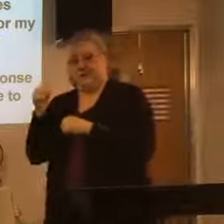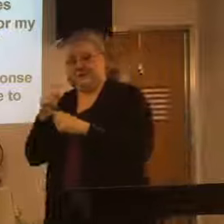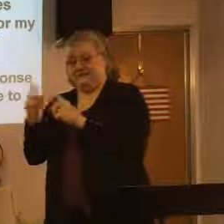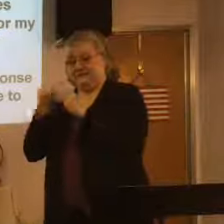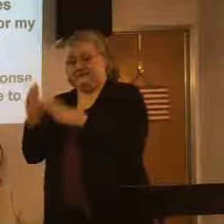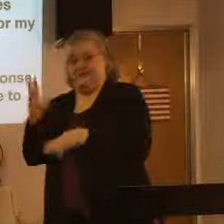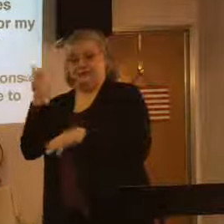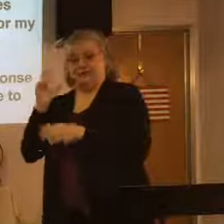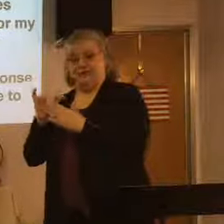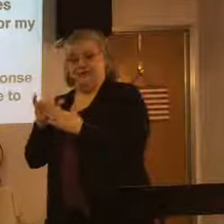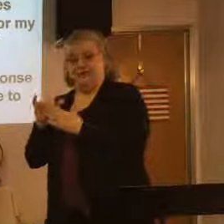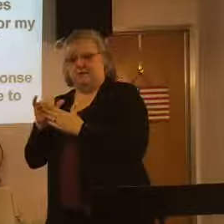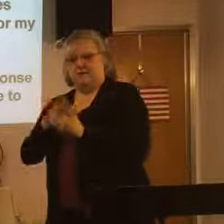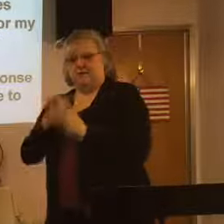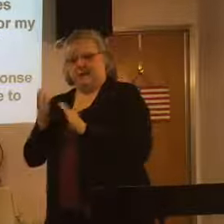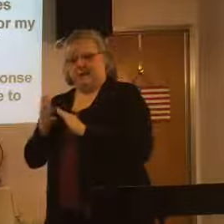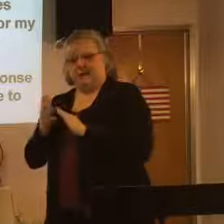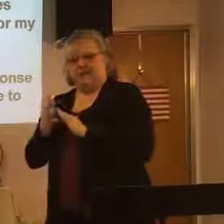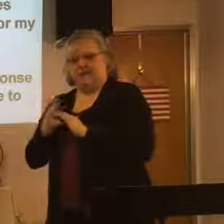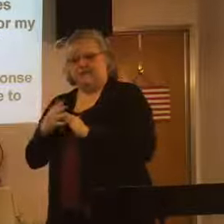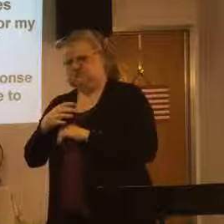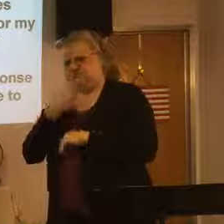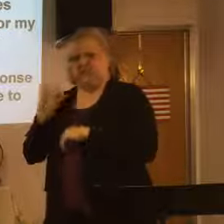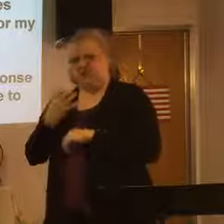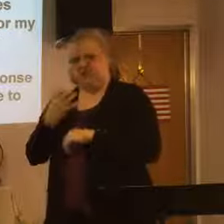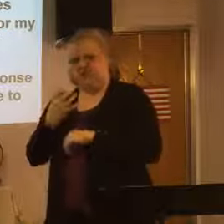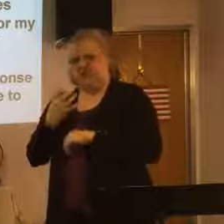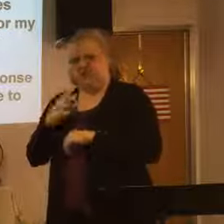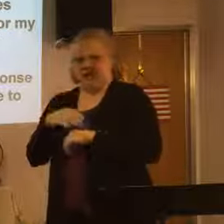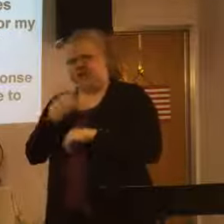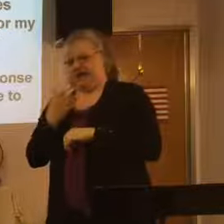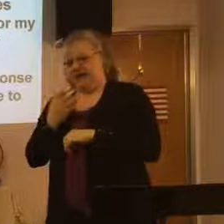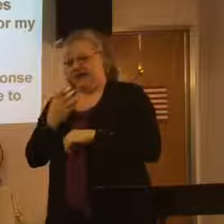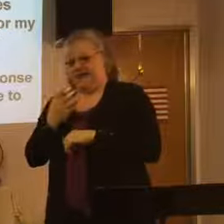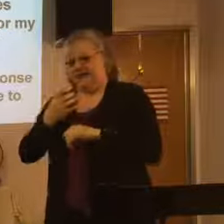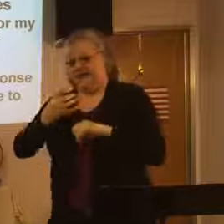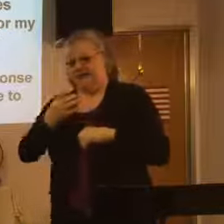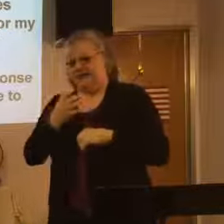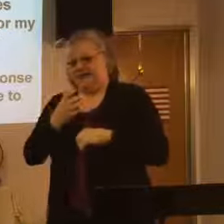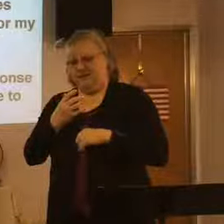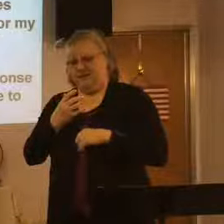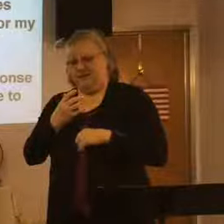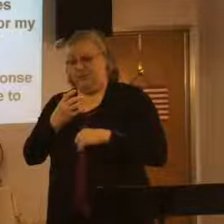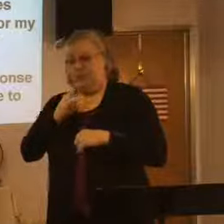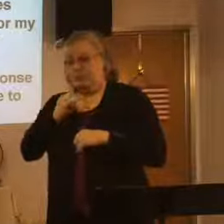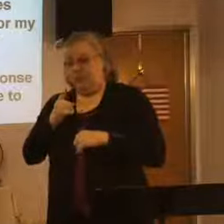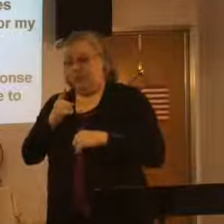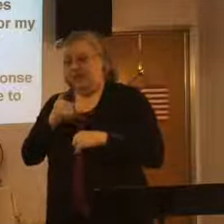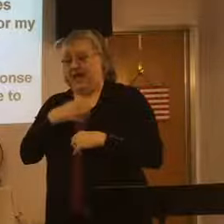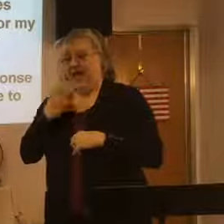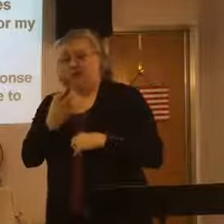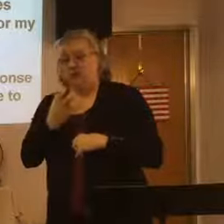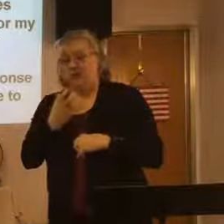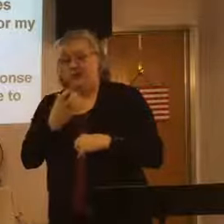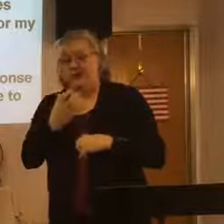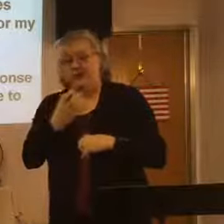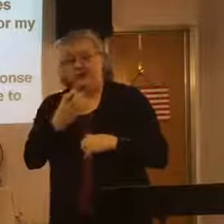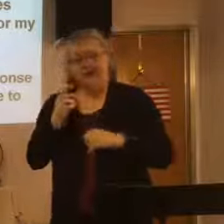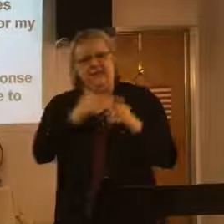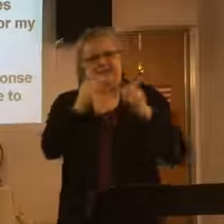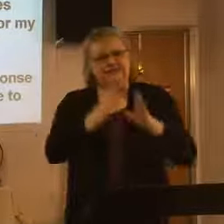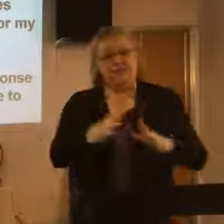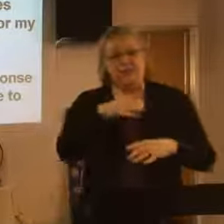this, they became indignant. That's an understatement. They became very angry, and I think for a good